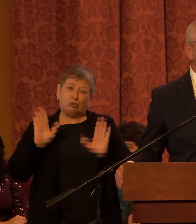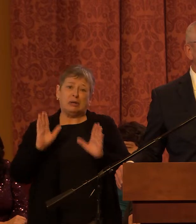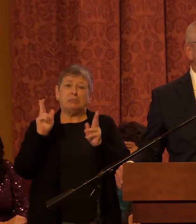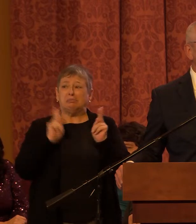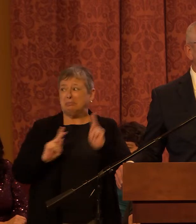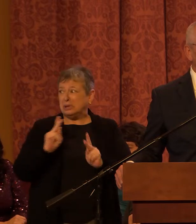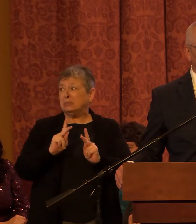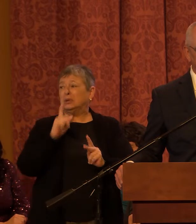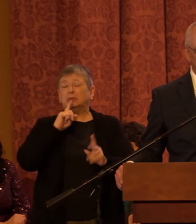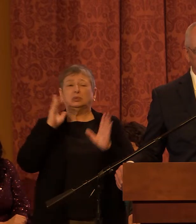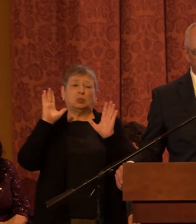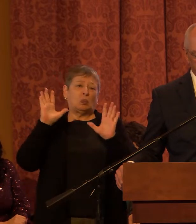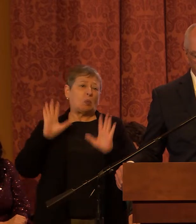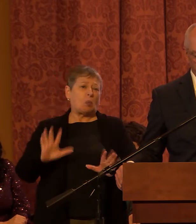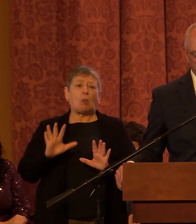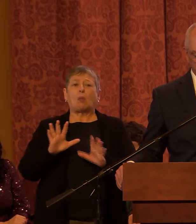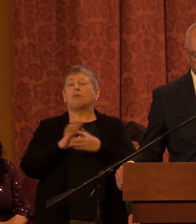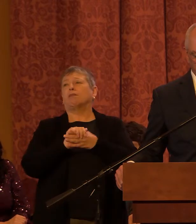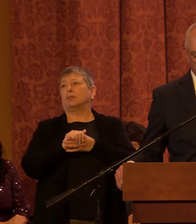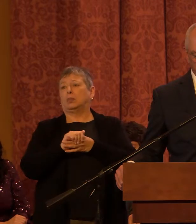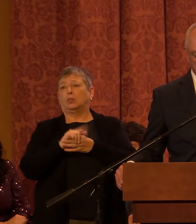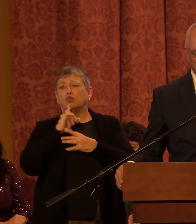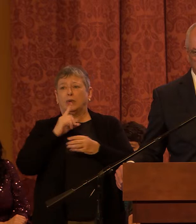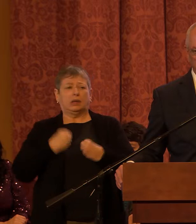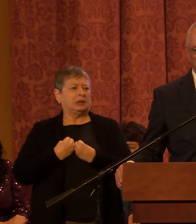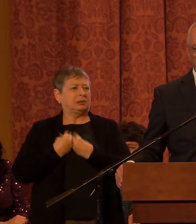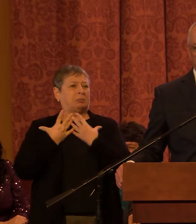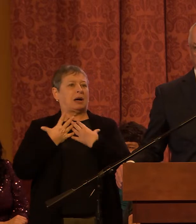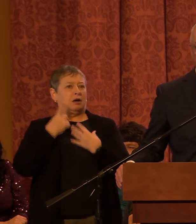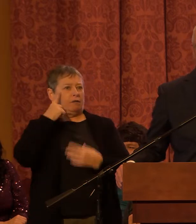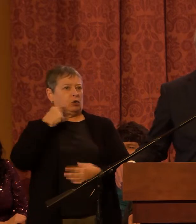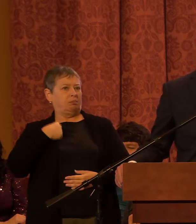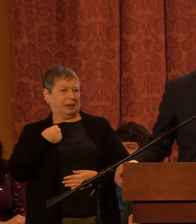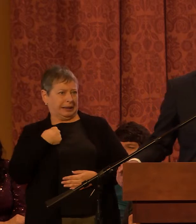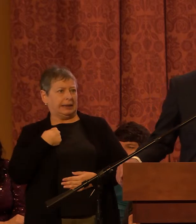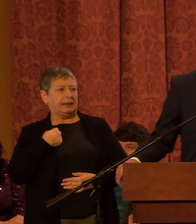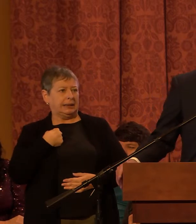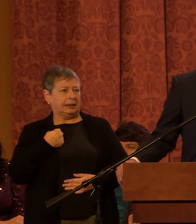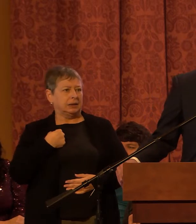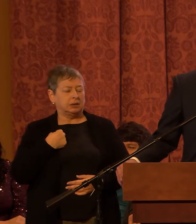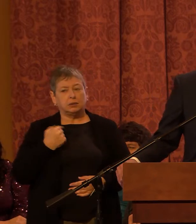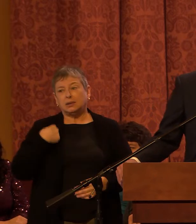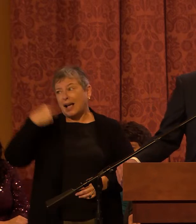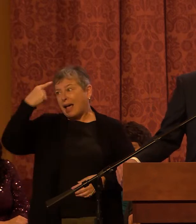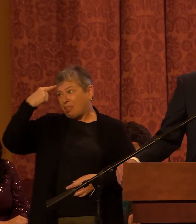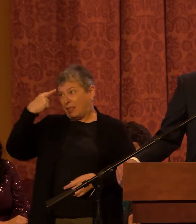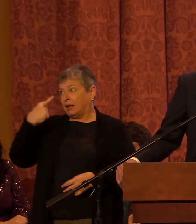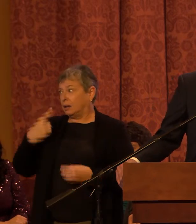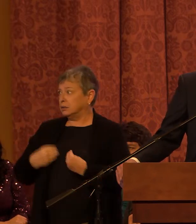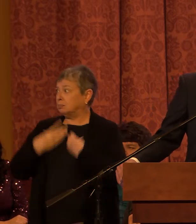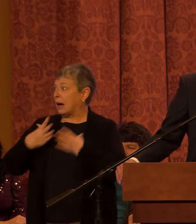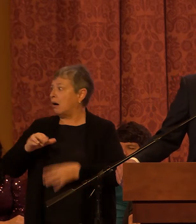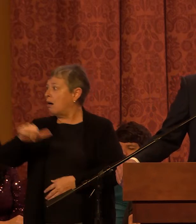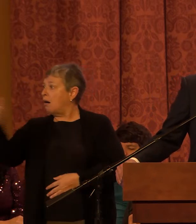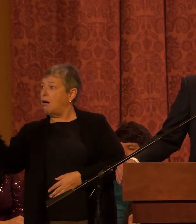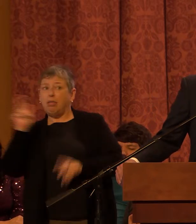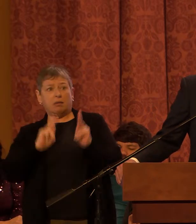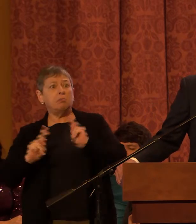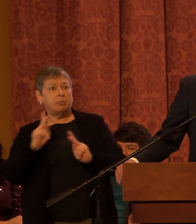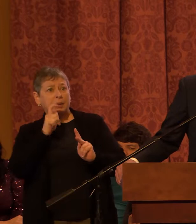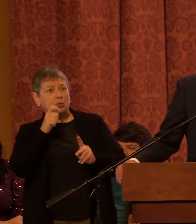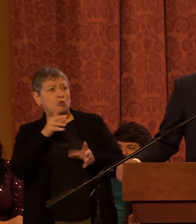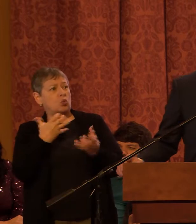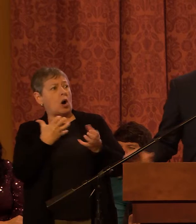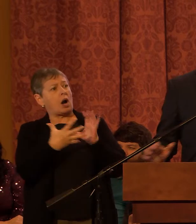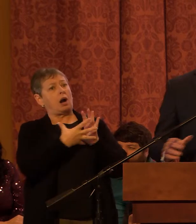remarkable. And it truly is inspiring to me, and I think inspiring to others to emulate you in your